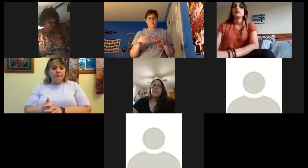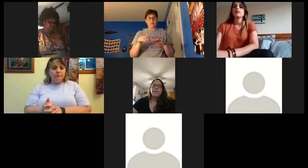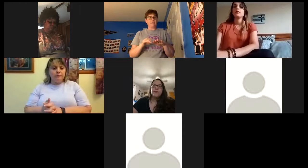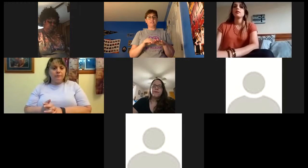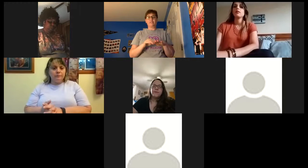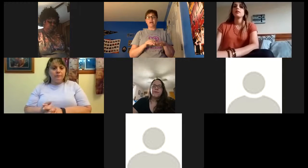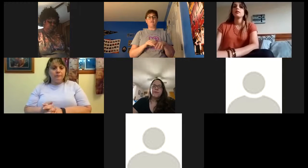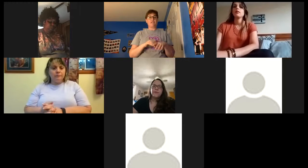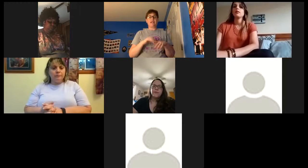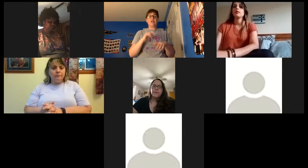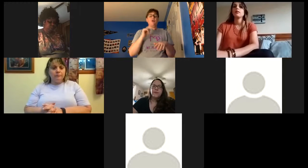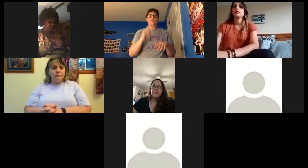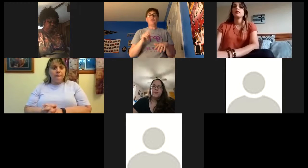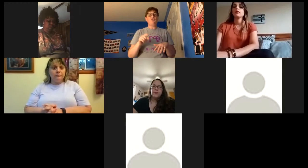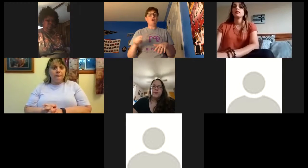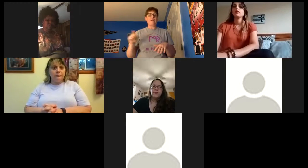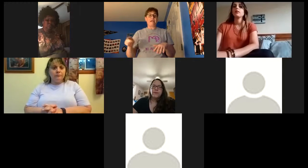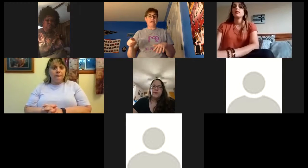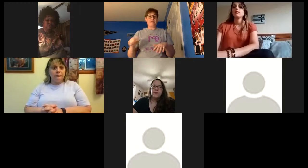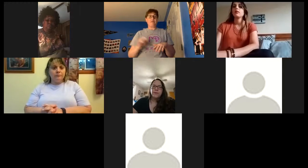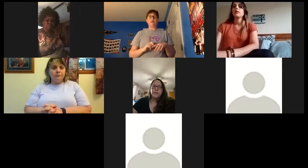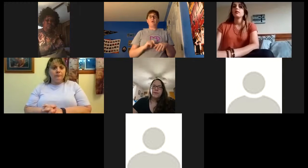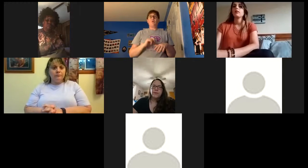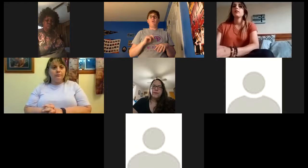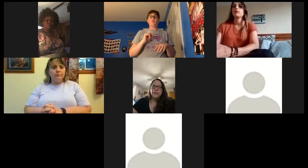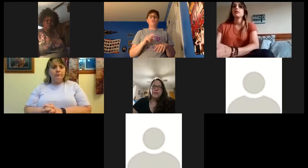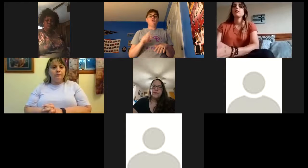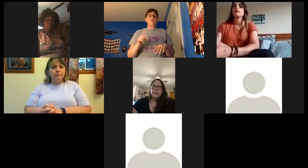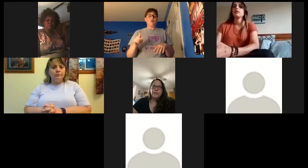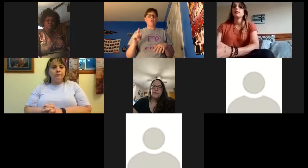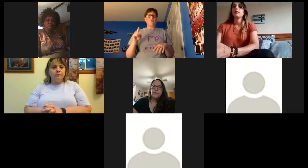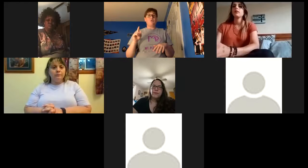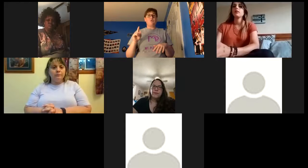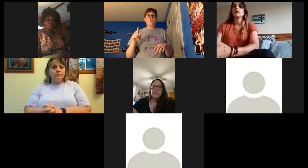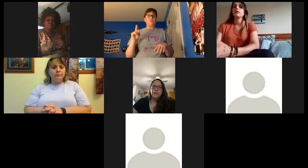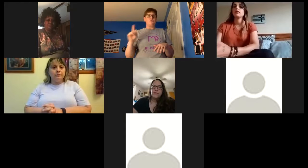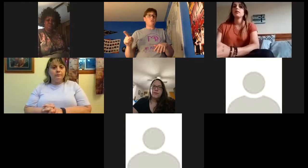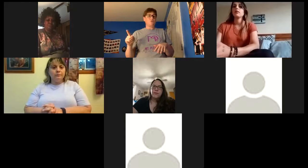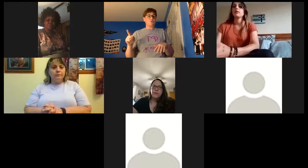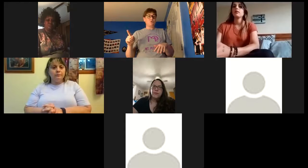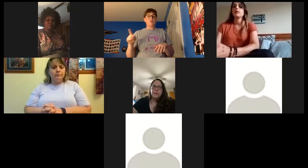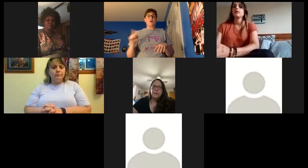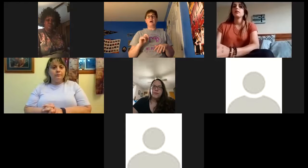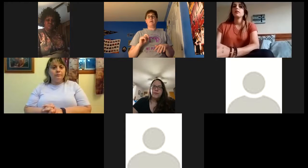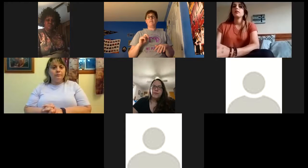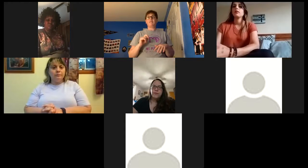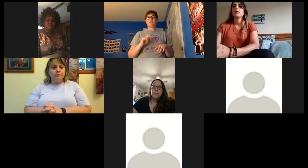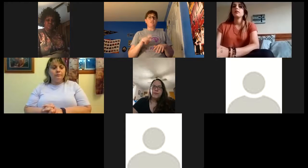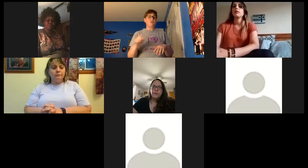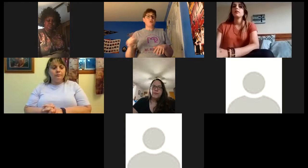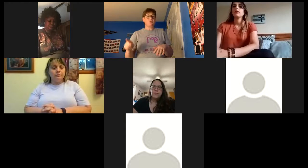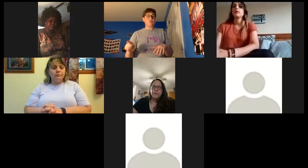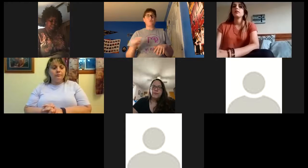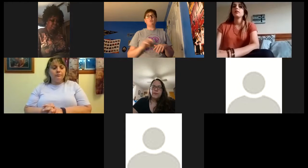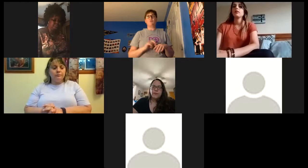action word. This is not for like, do you know my name? Or do you go to school? Did